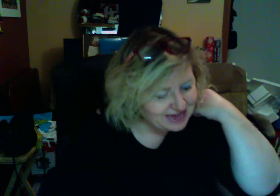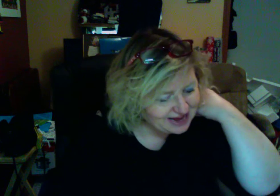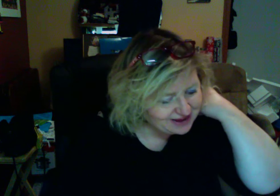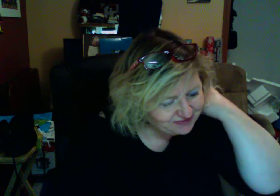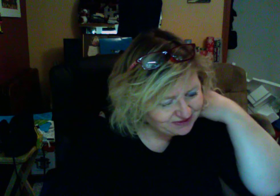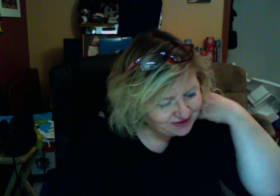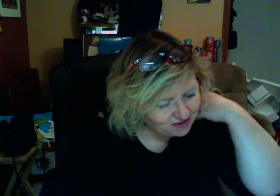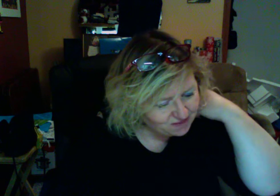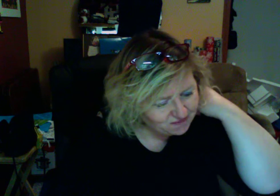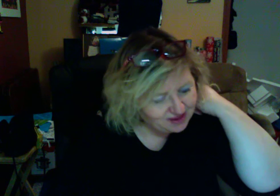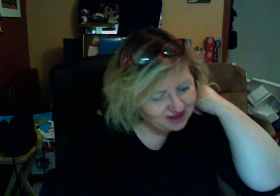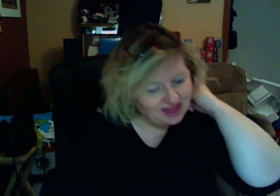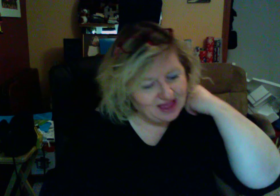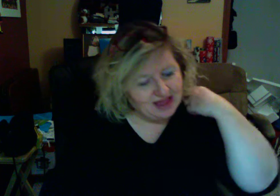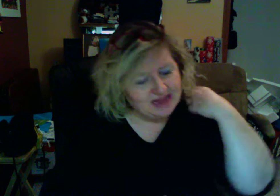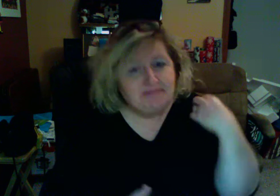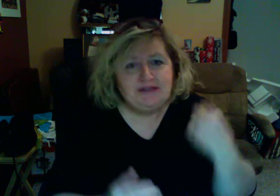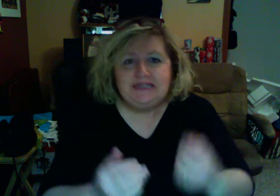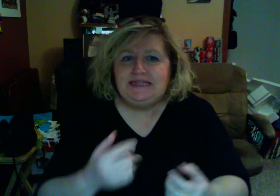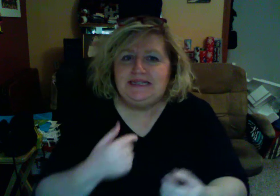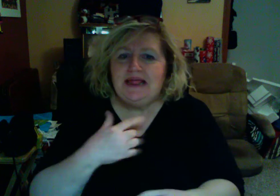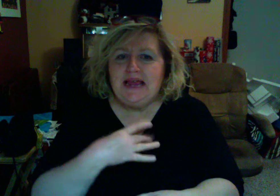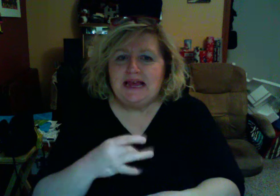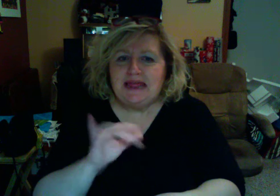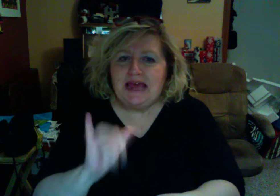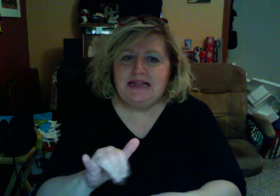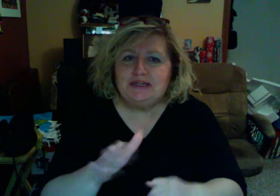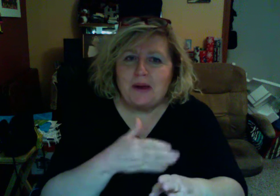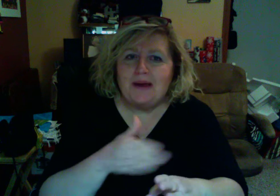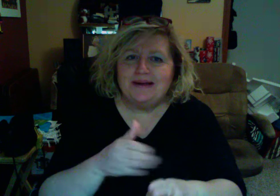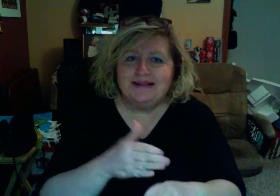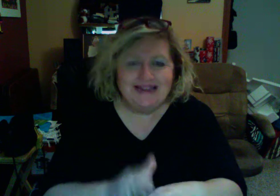Okay, so just I like that song.